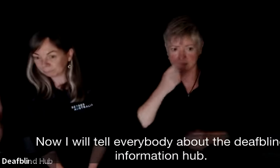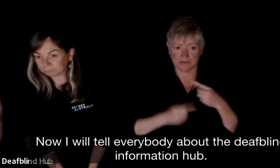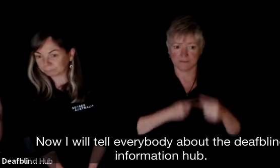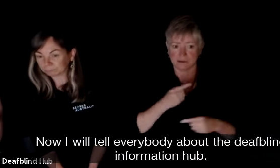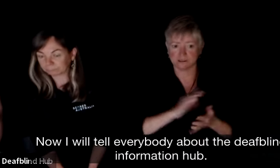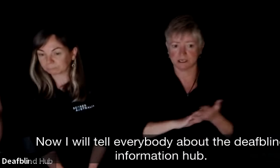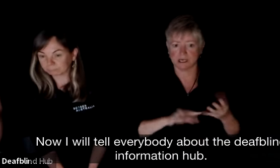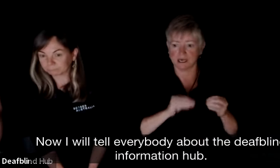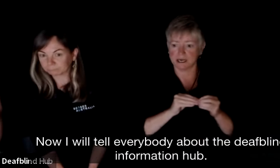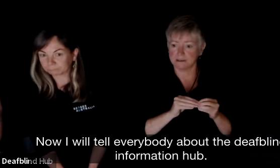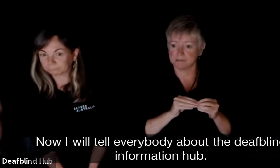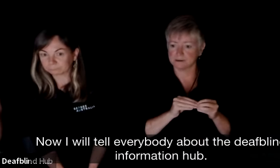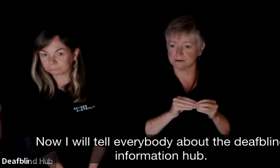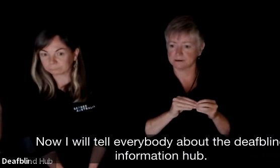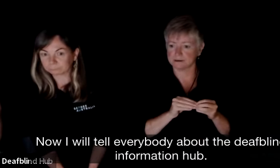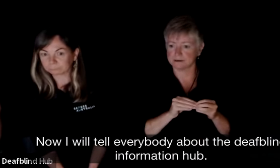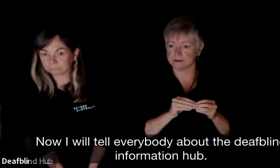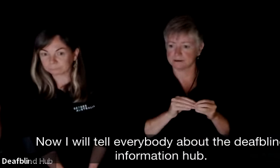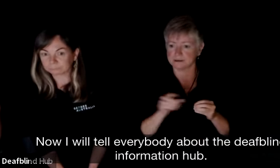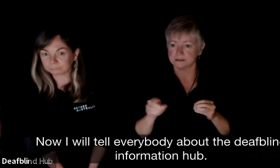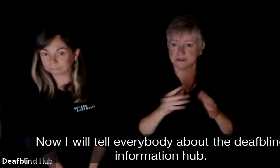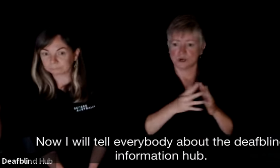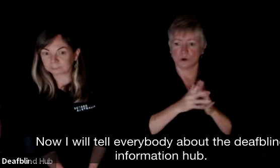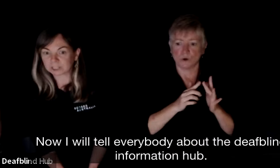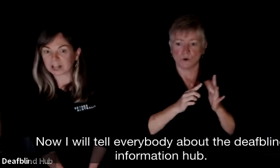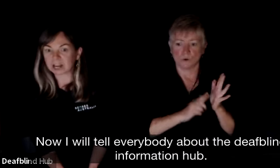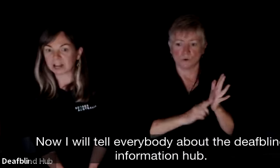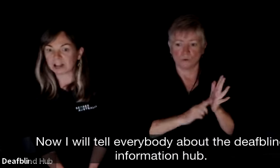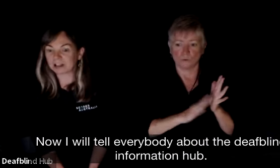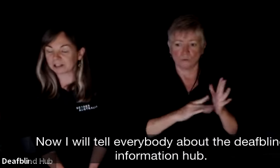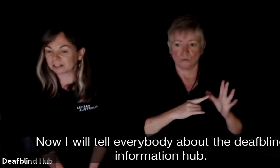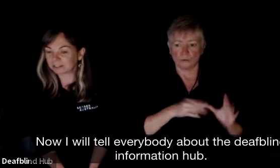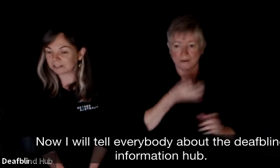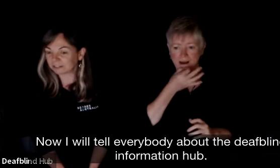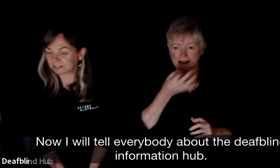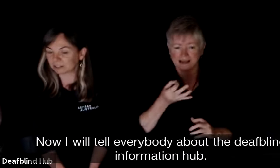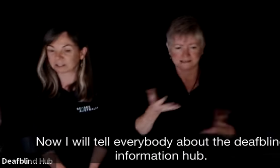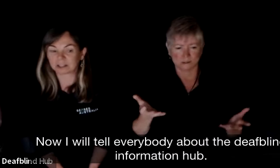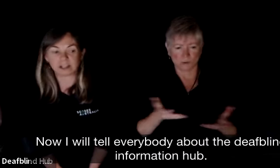up from Wilma that she can't find the arrows to enlarge the caption.